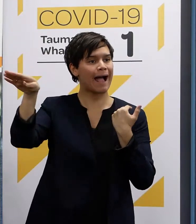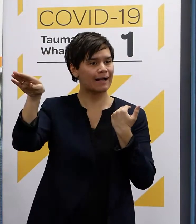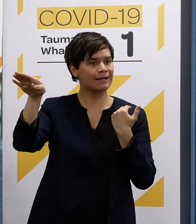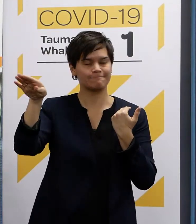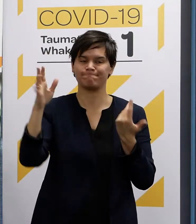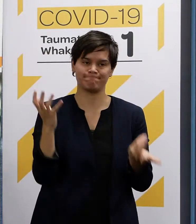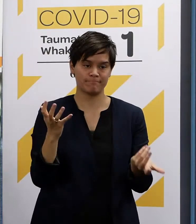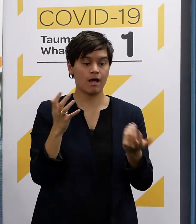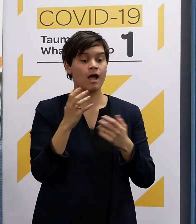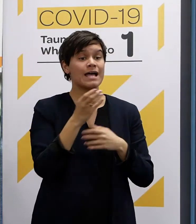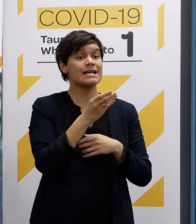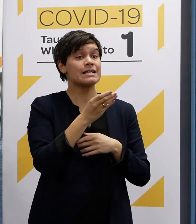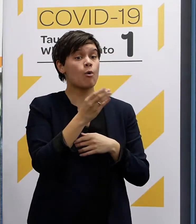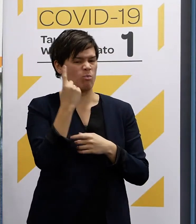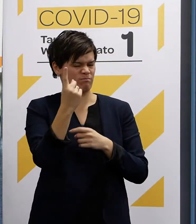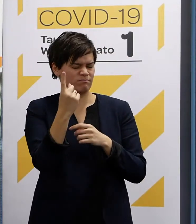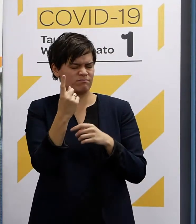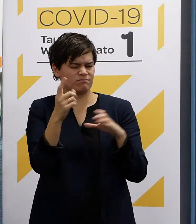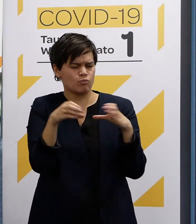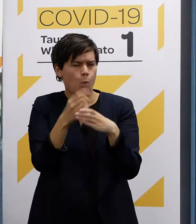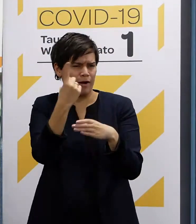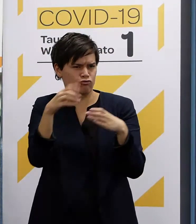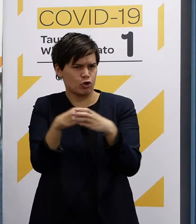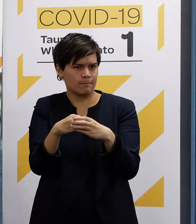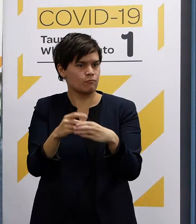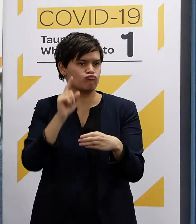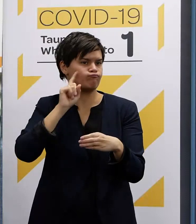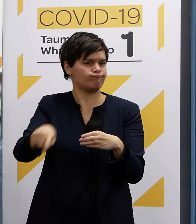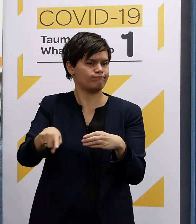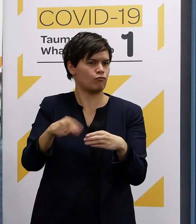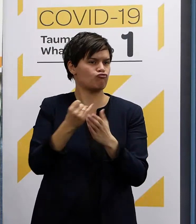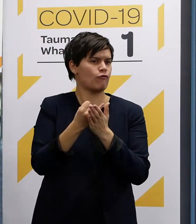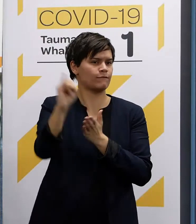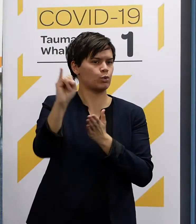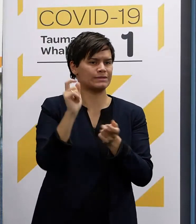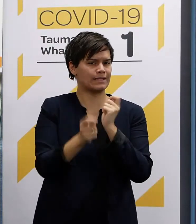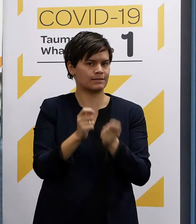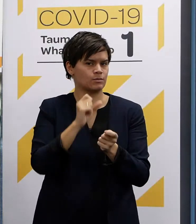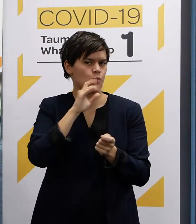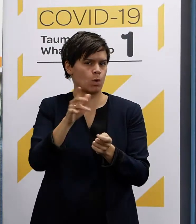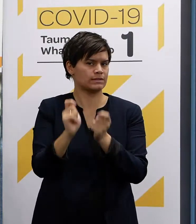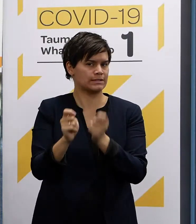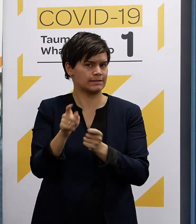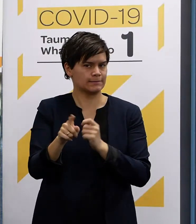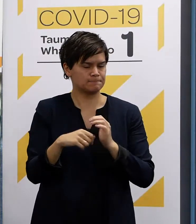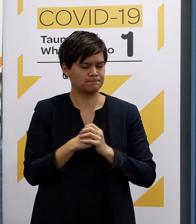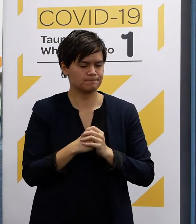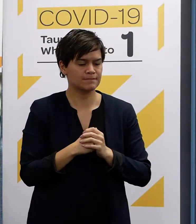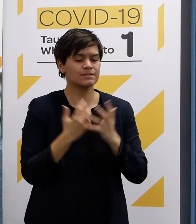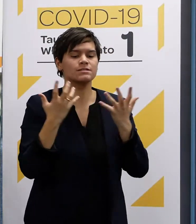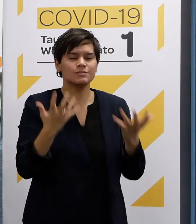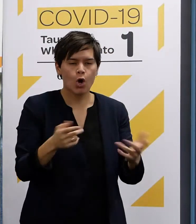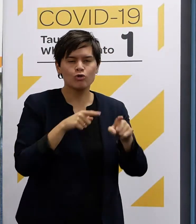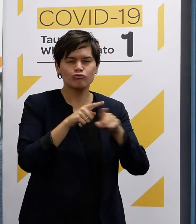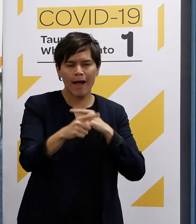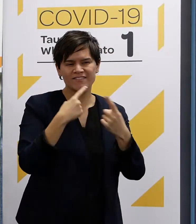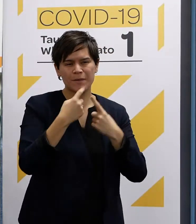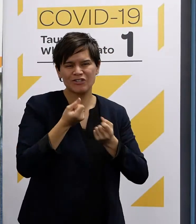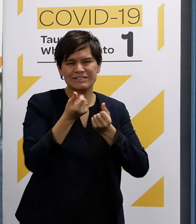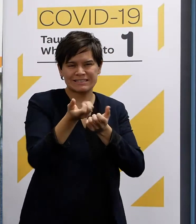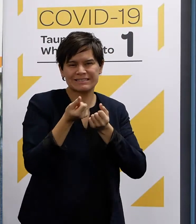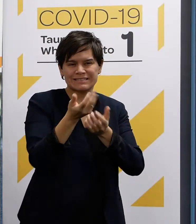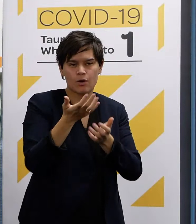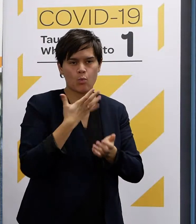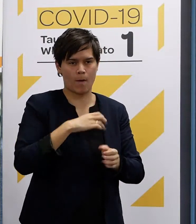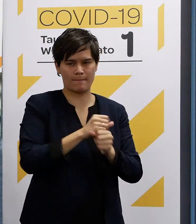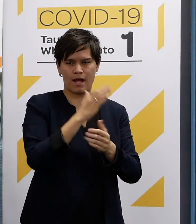refusing a test. So I just want to summarise, we're doing everything we can, including providing information as it comes to hand, to assure New